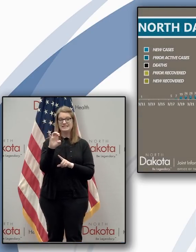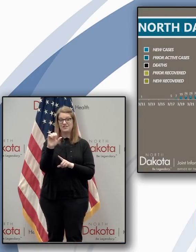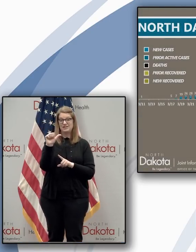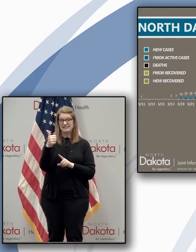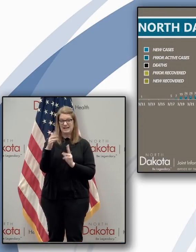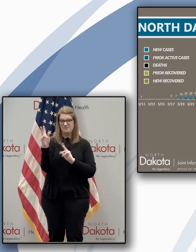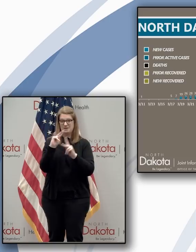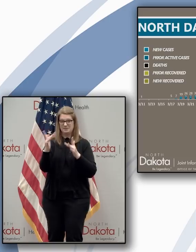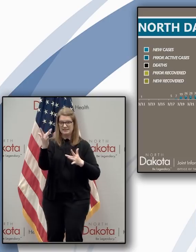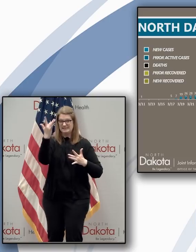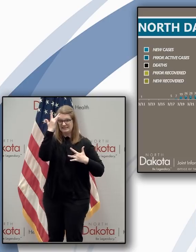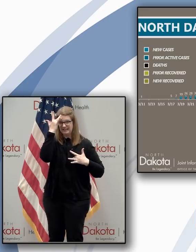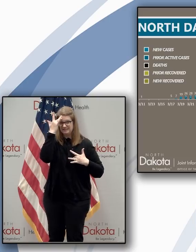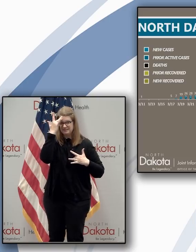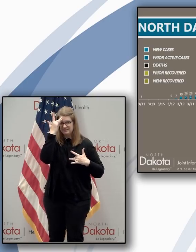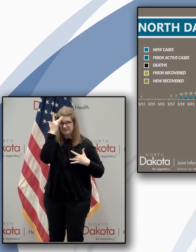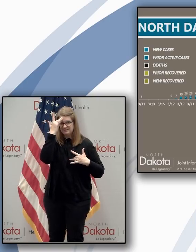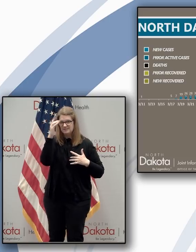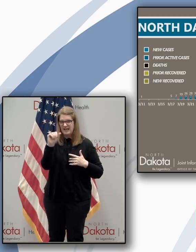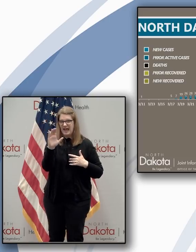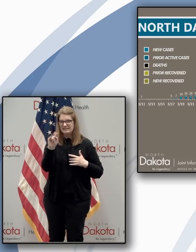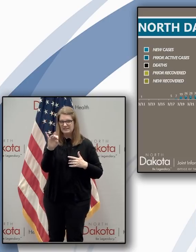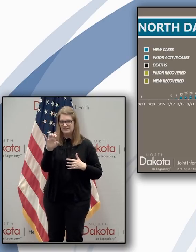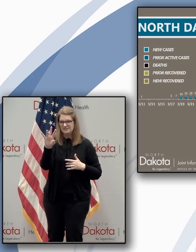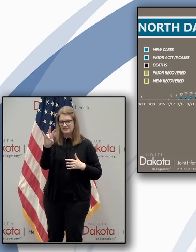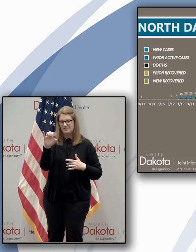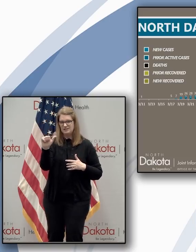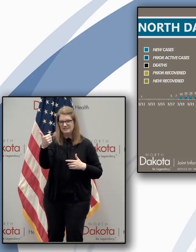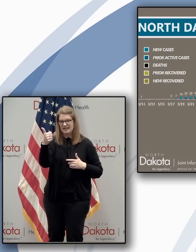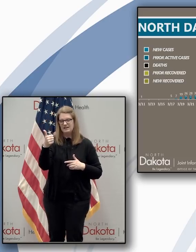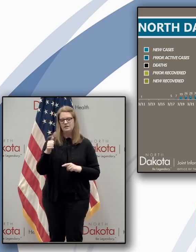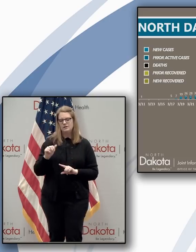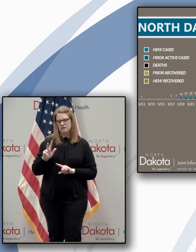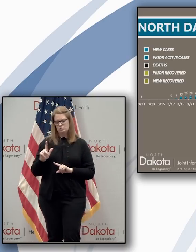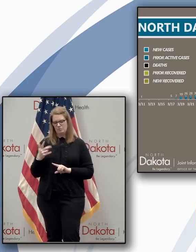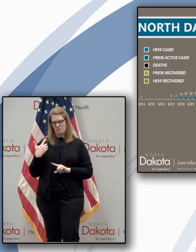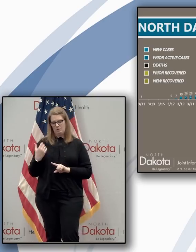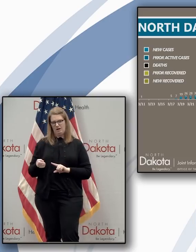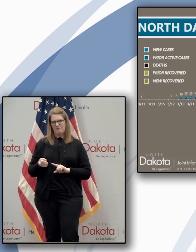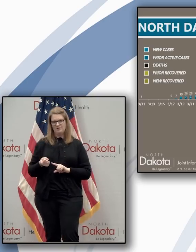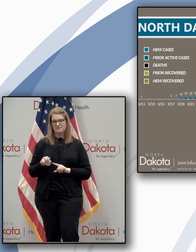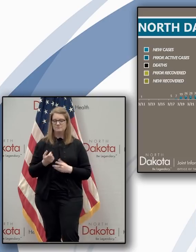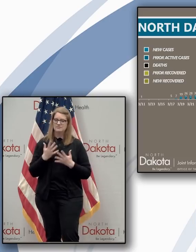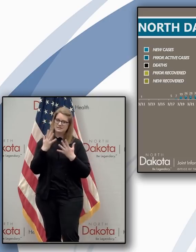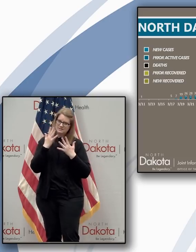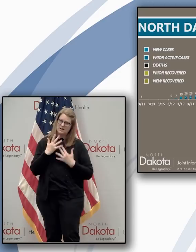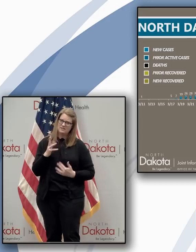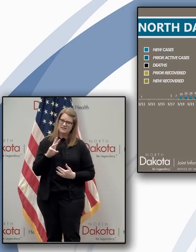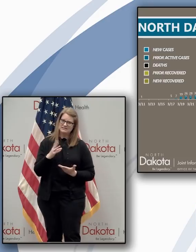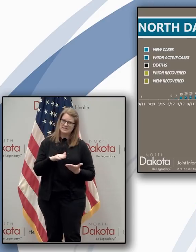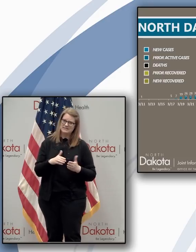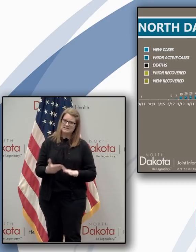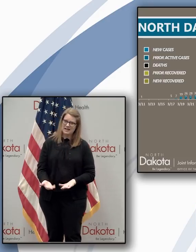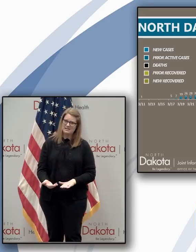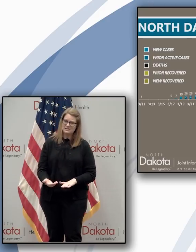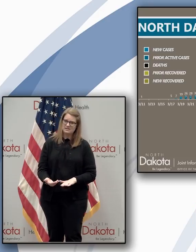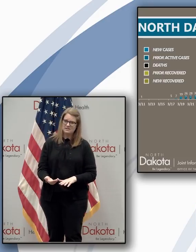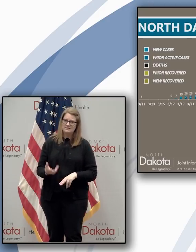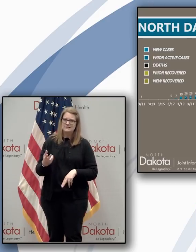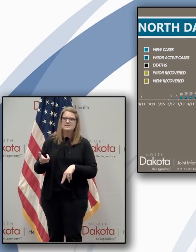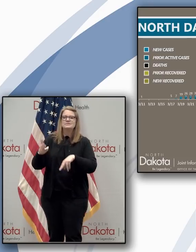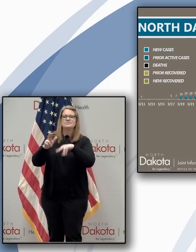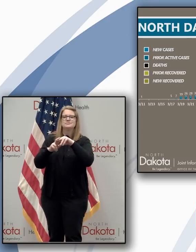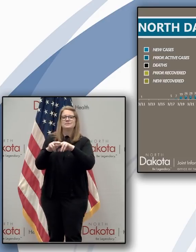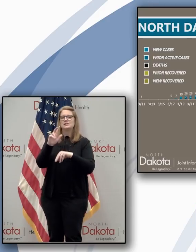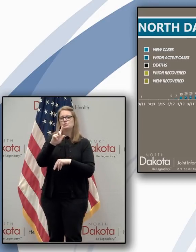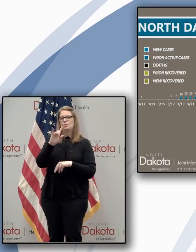active cases, but that's a net. We had 23 recovered, and then also, sadly, these 6 deaths, we had a net increase of